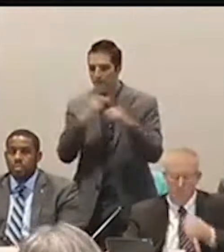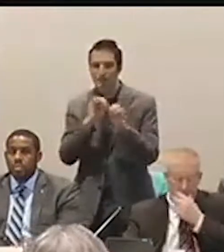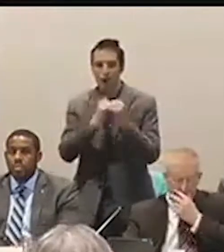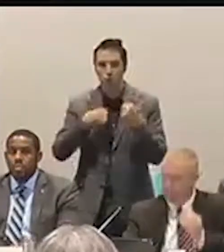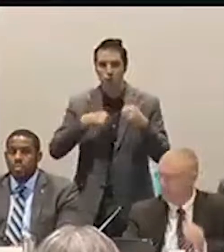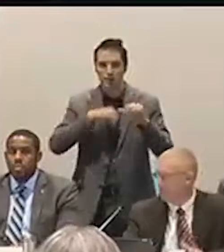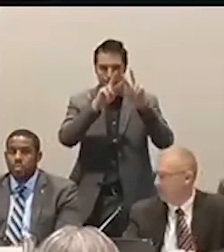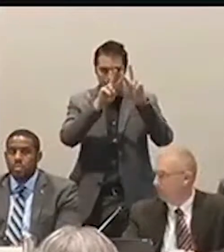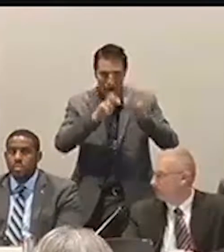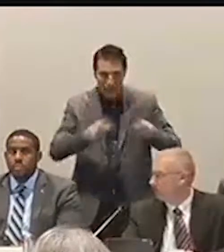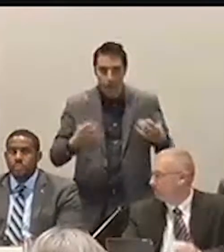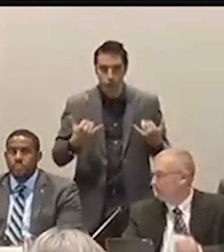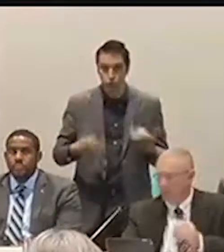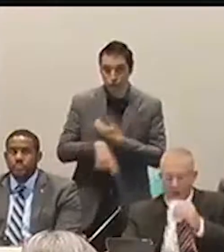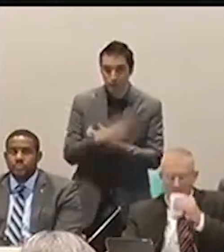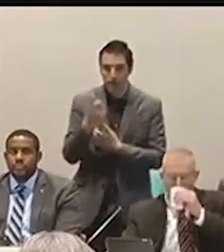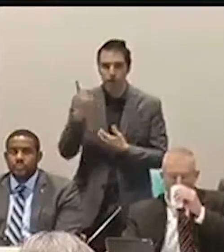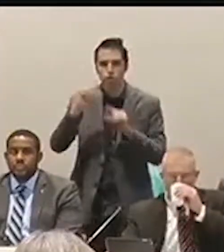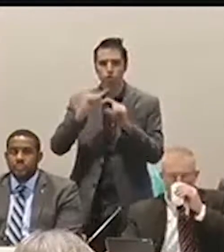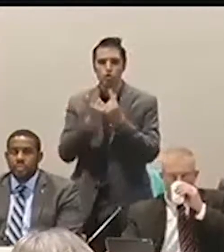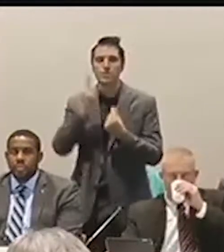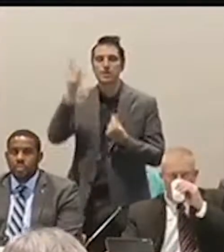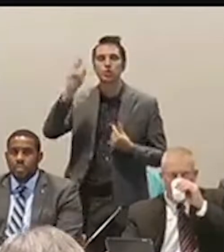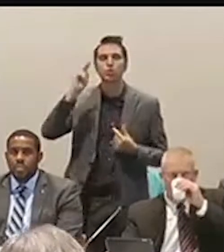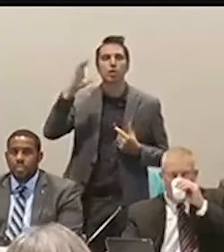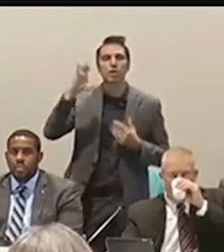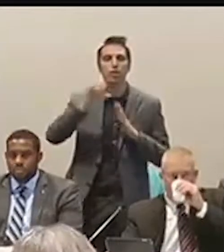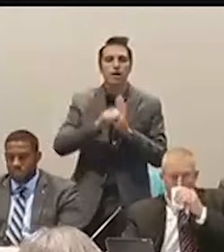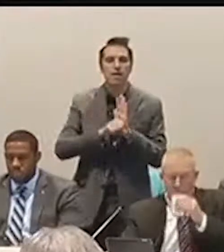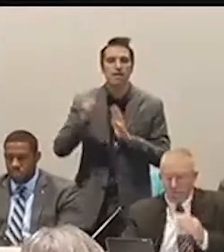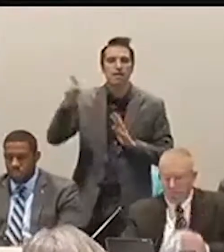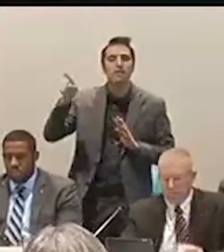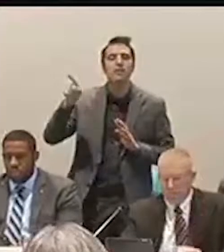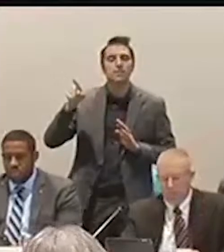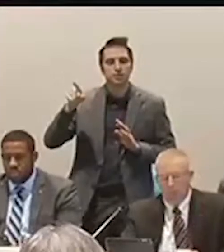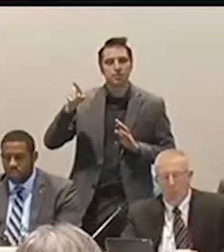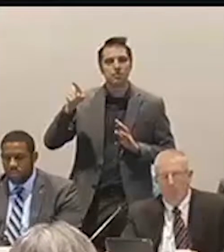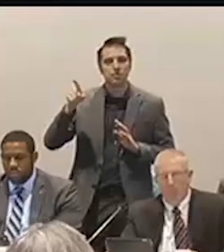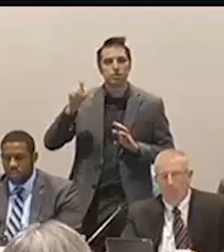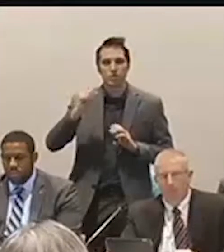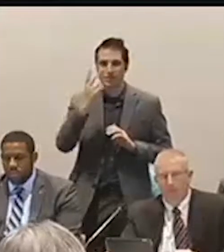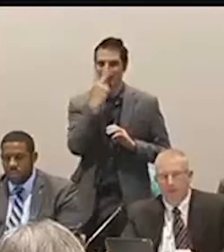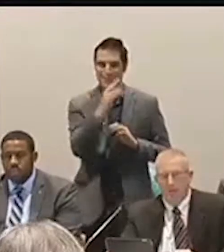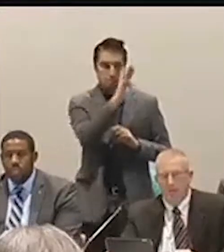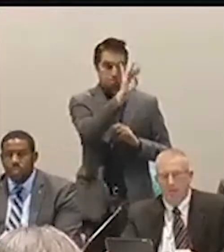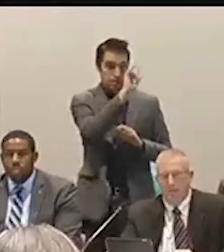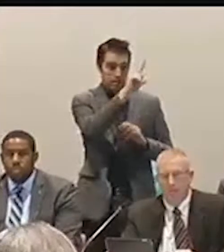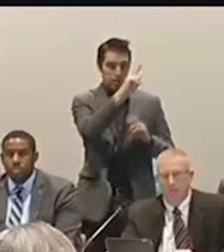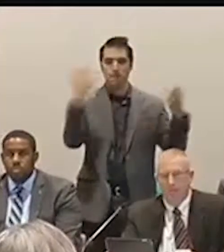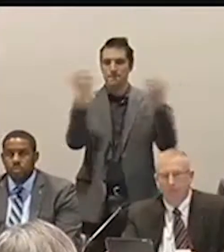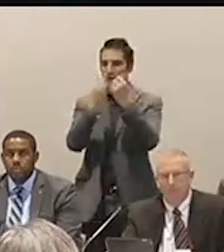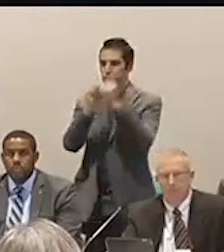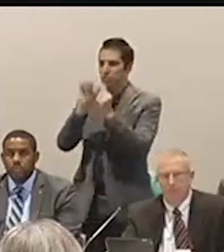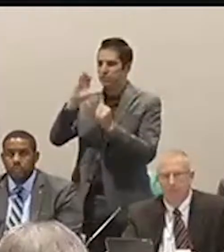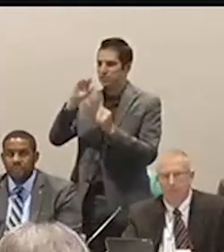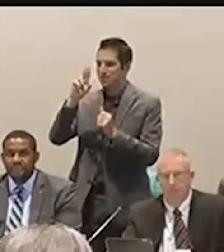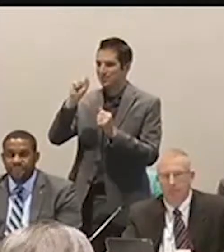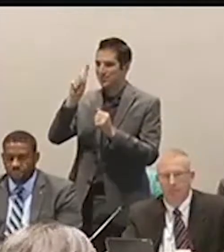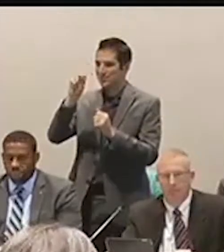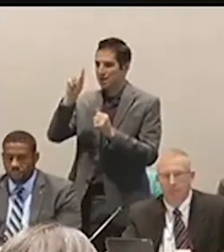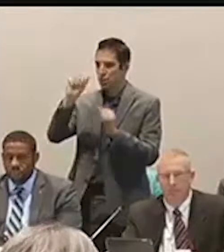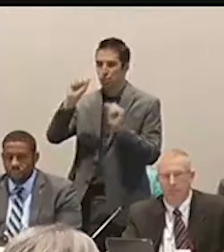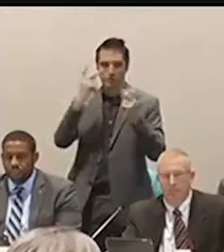analyzing that today, because there's a group over at North Carolina, and I think you can plug in the bills and then you can see the census data. So you can actually get a much